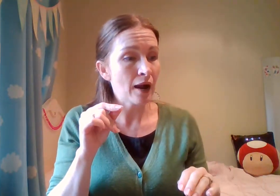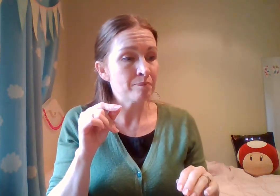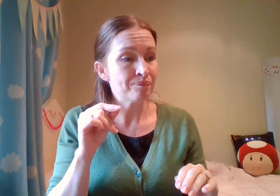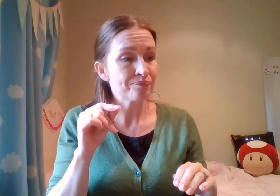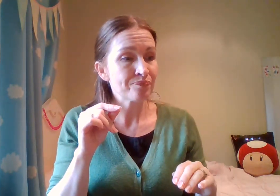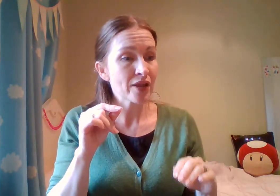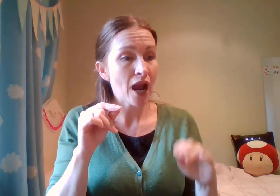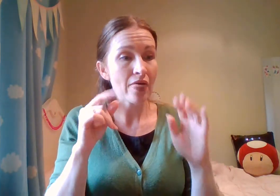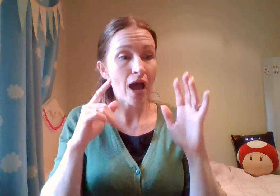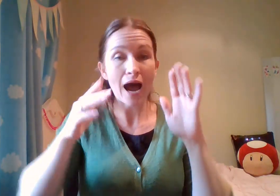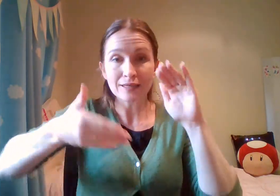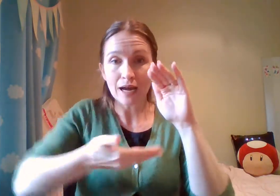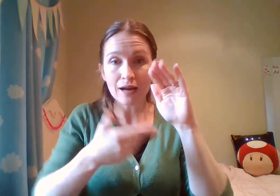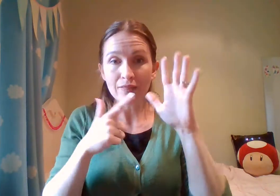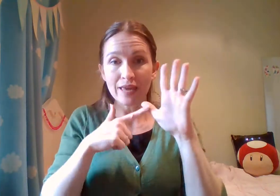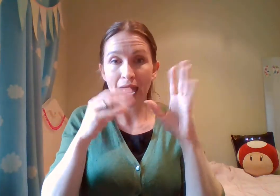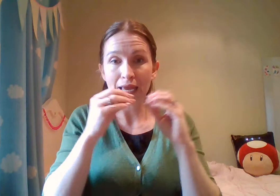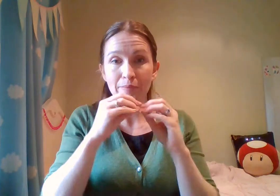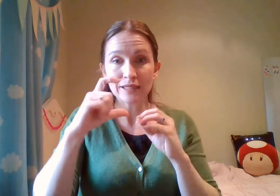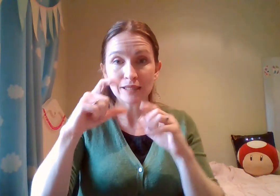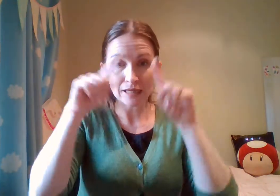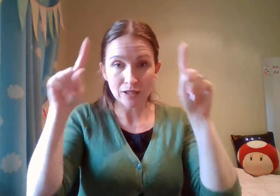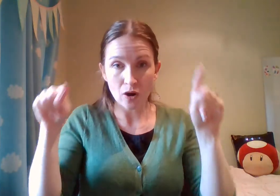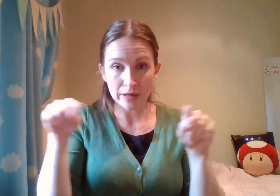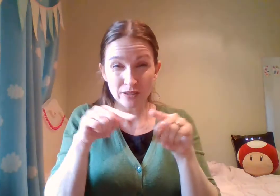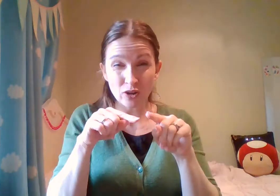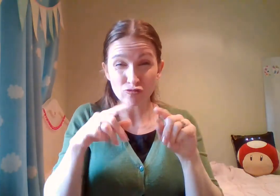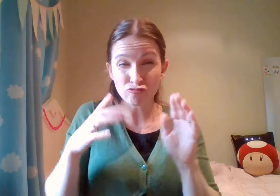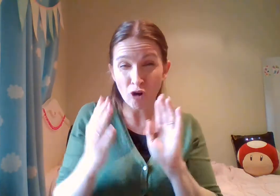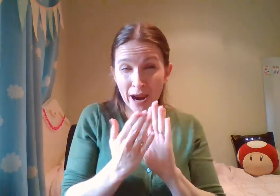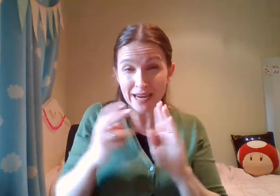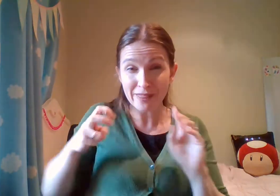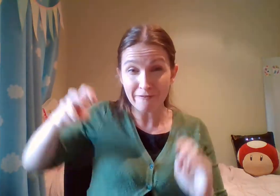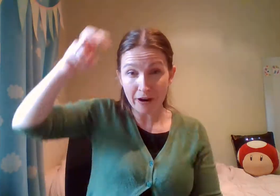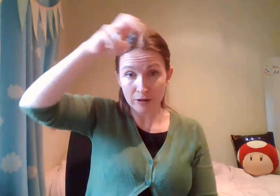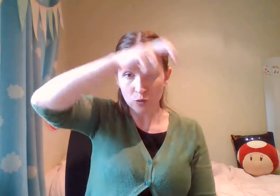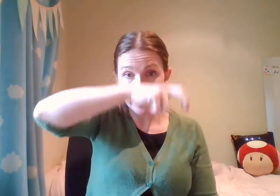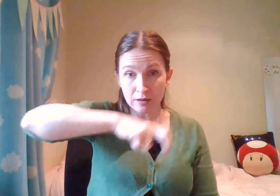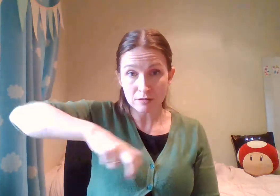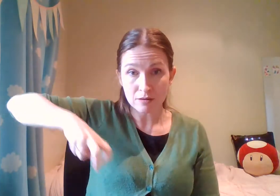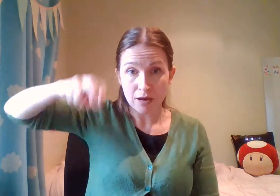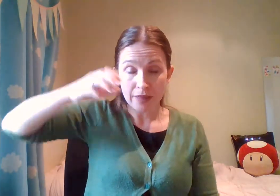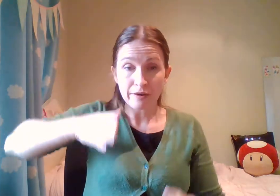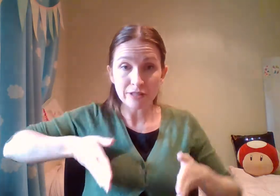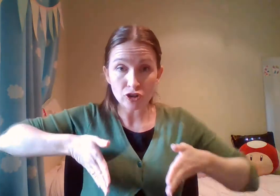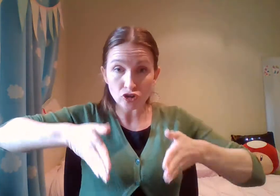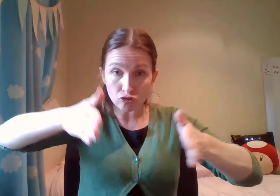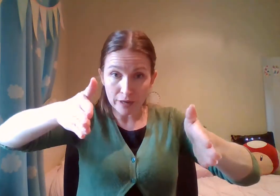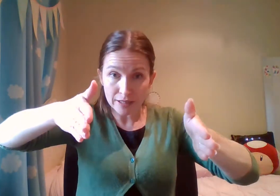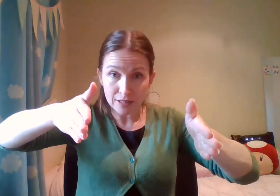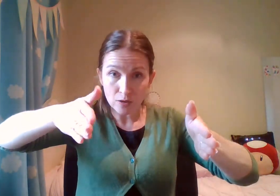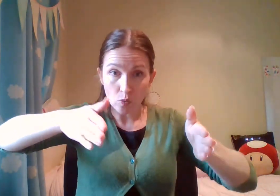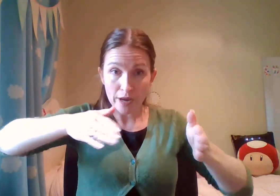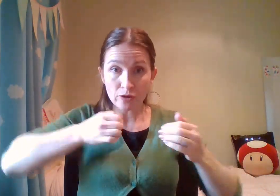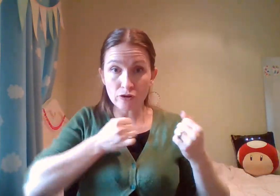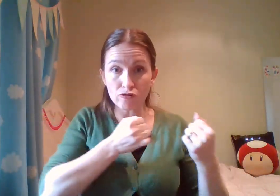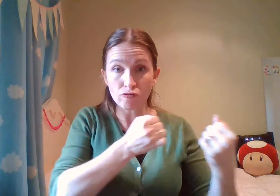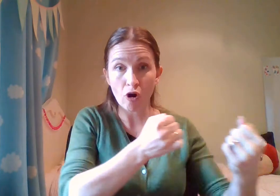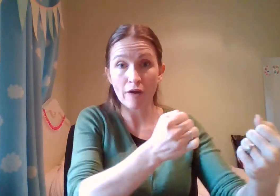under the ABC sign. So it's right near the Ferris wheel. There is a street where you can drive and